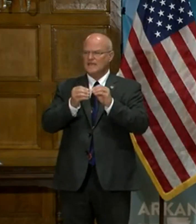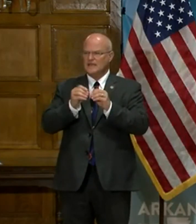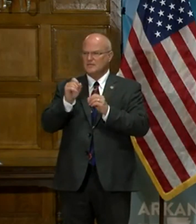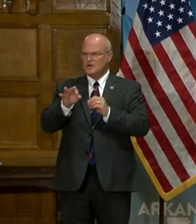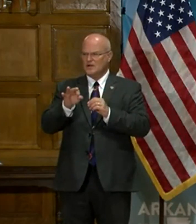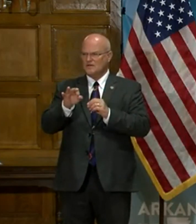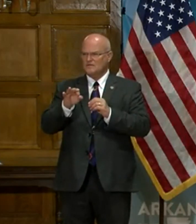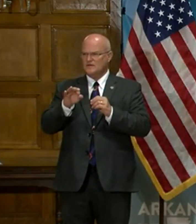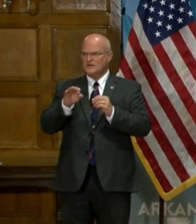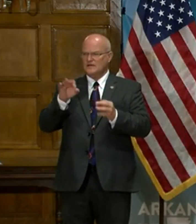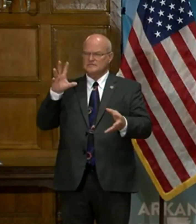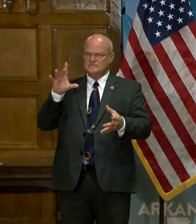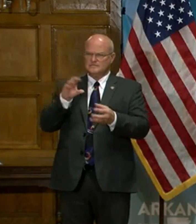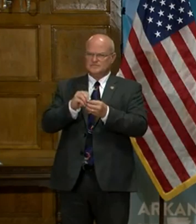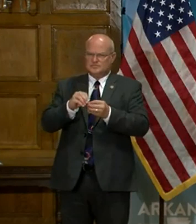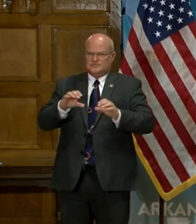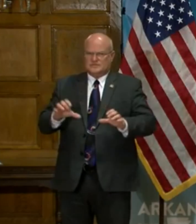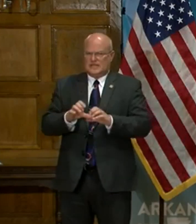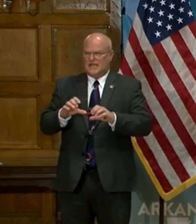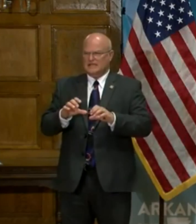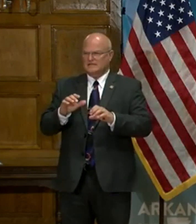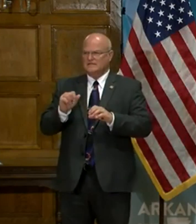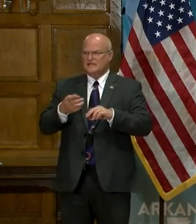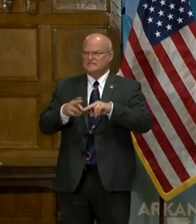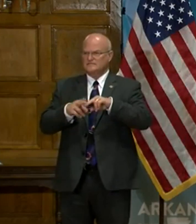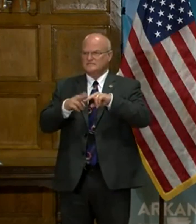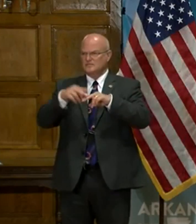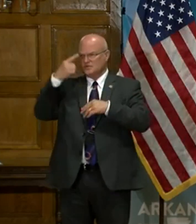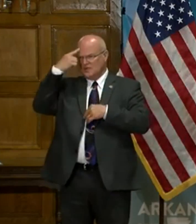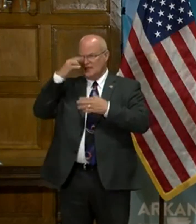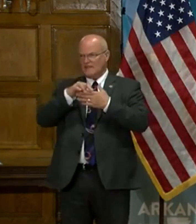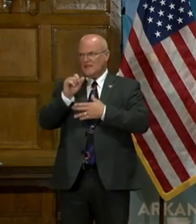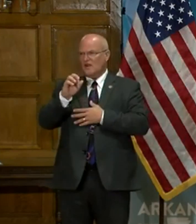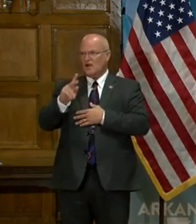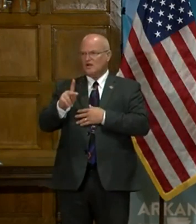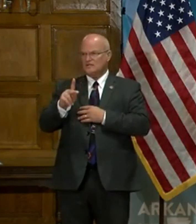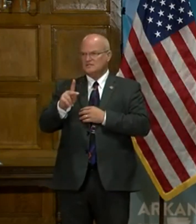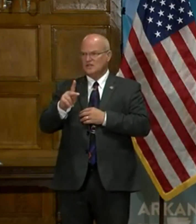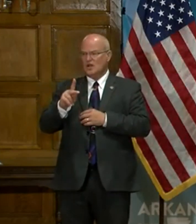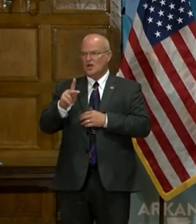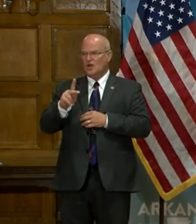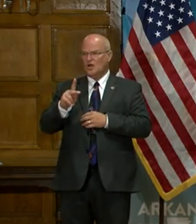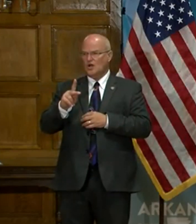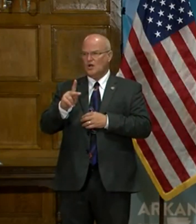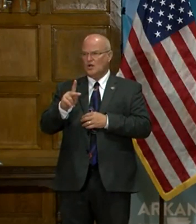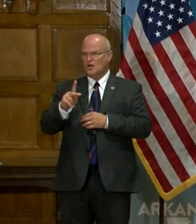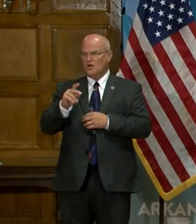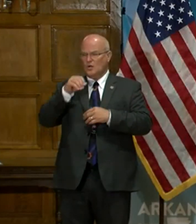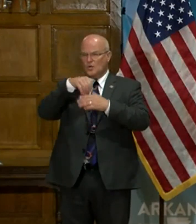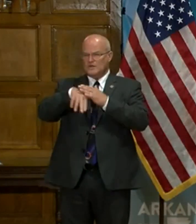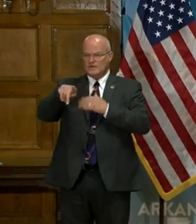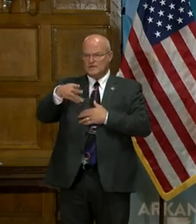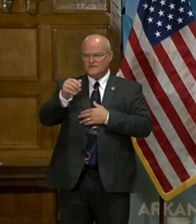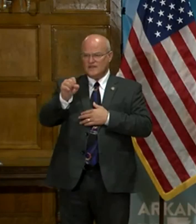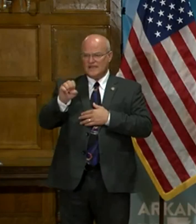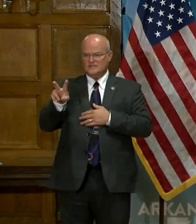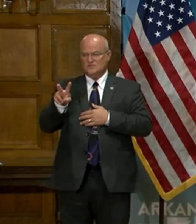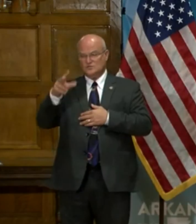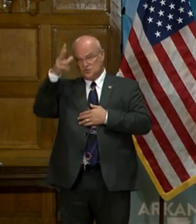number of cumulative and active cases grow, do you think that Arkansas went into phase 2